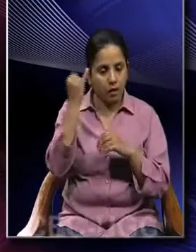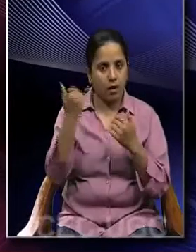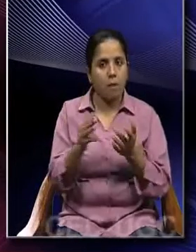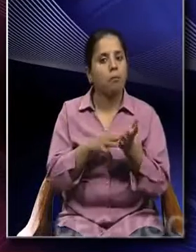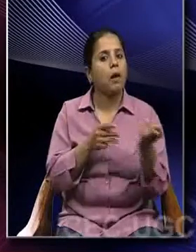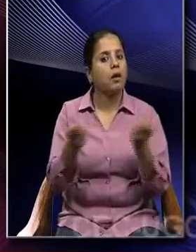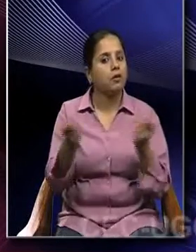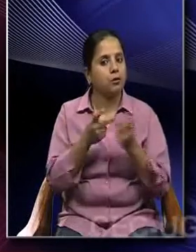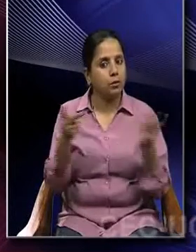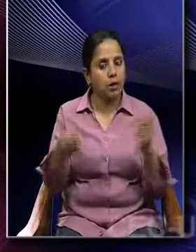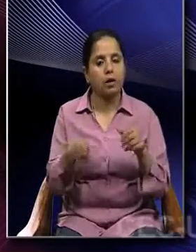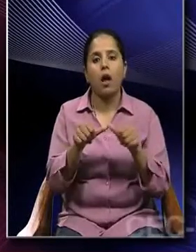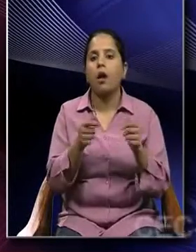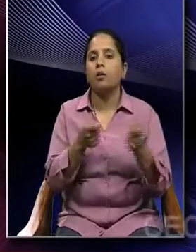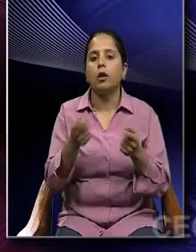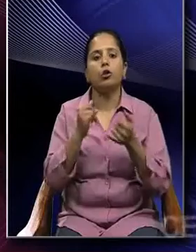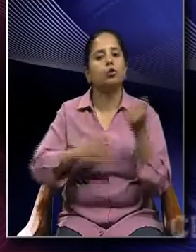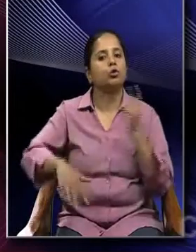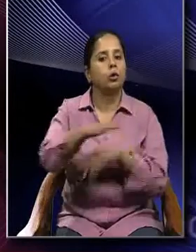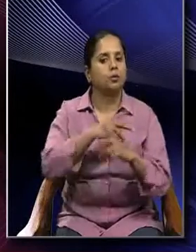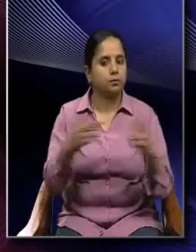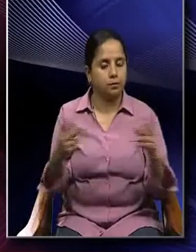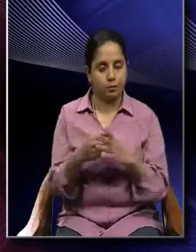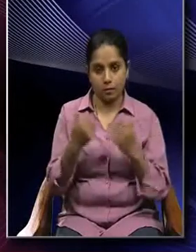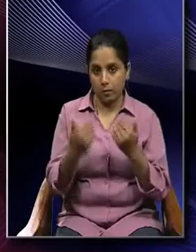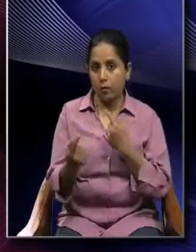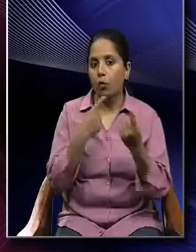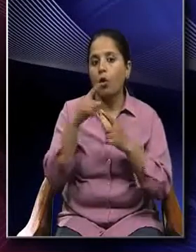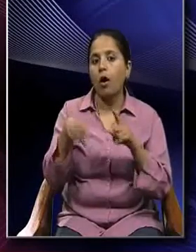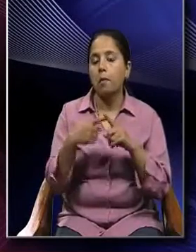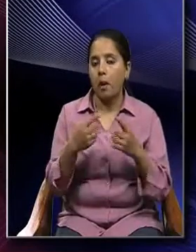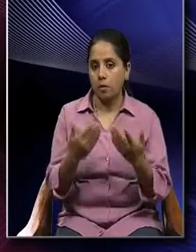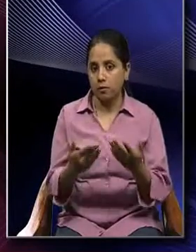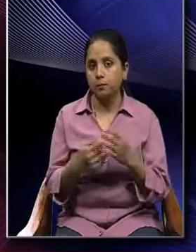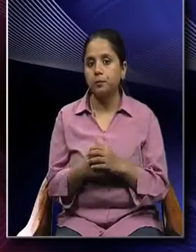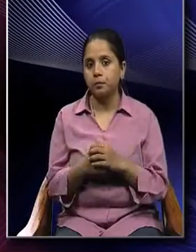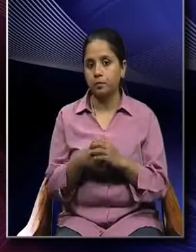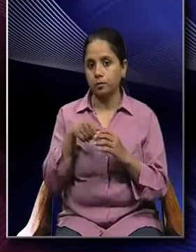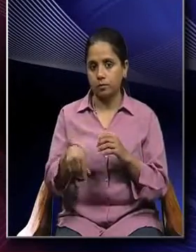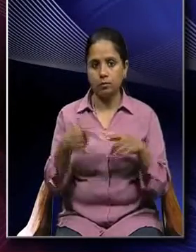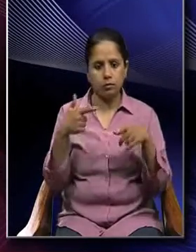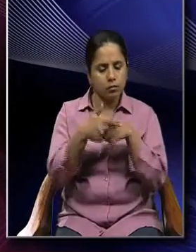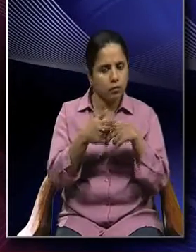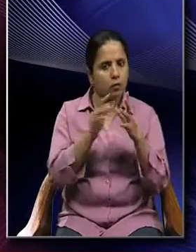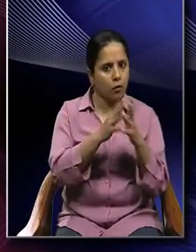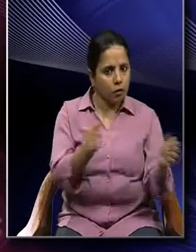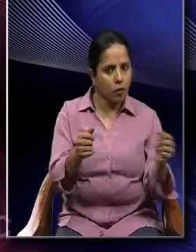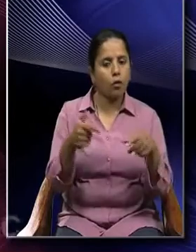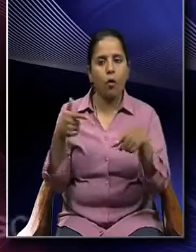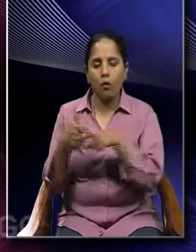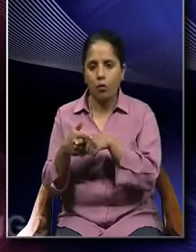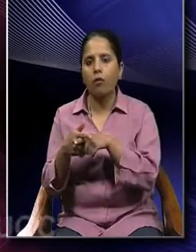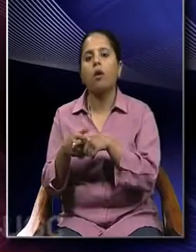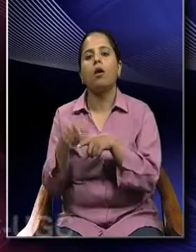management, administration and society. So, we will be talking about the conflict resolution to conflict